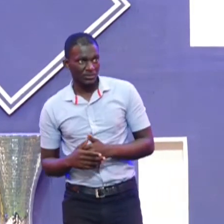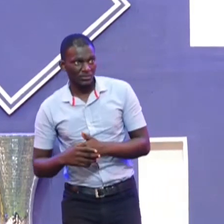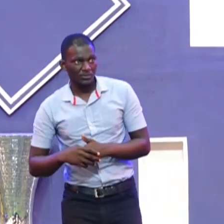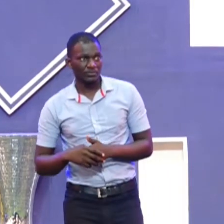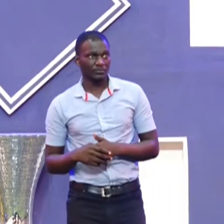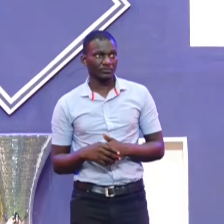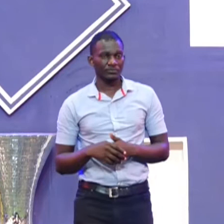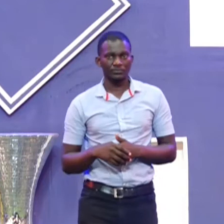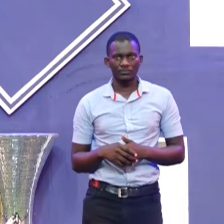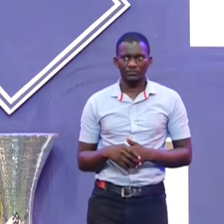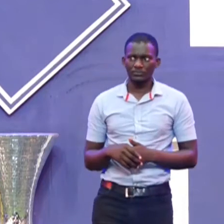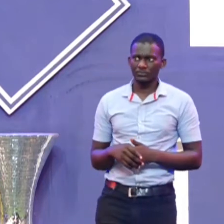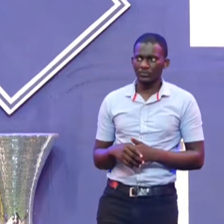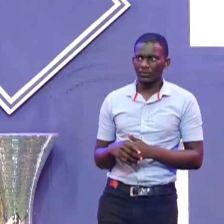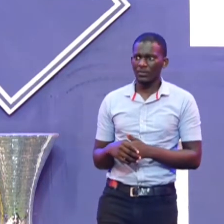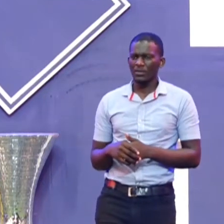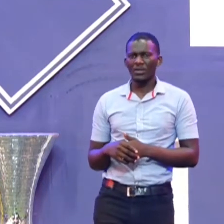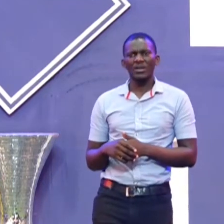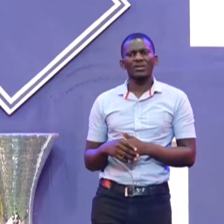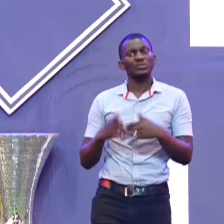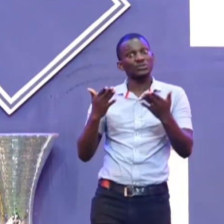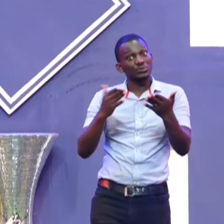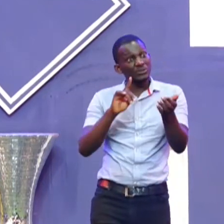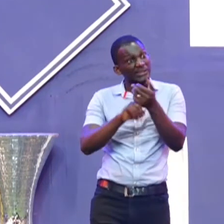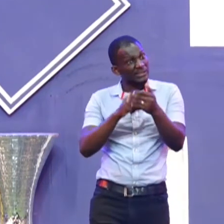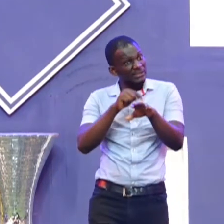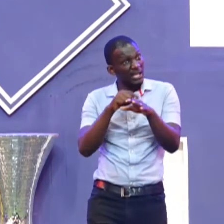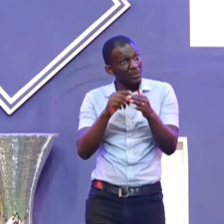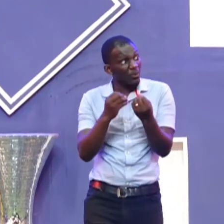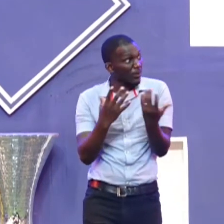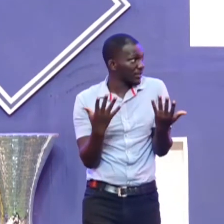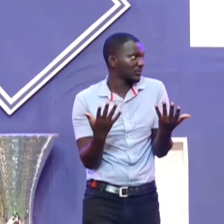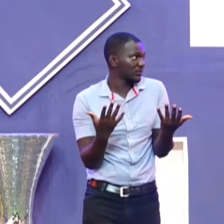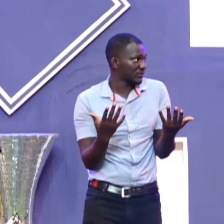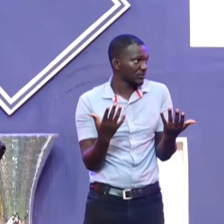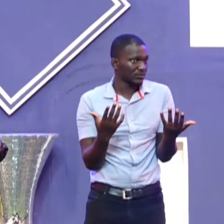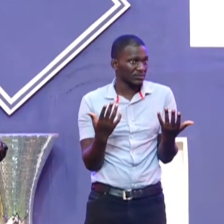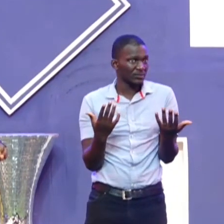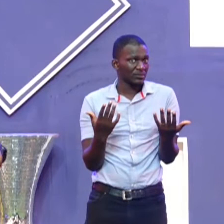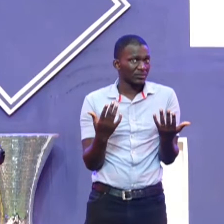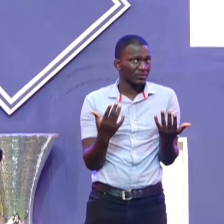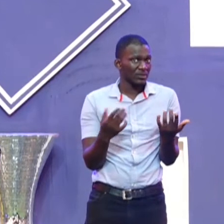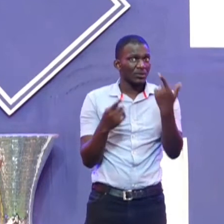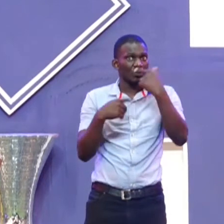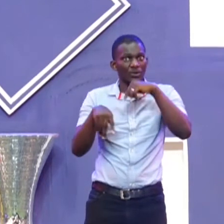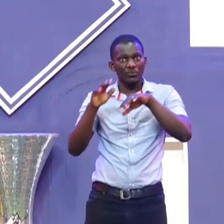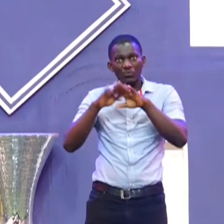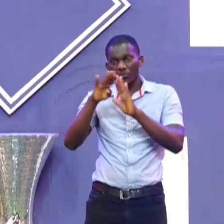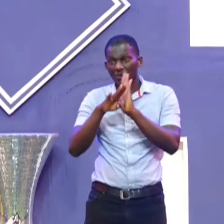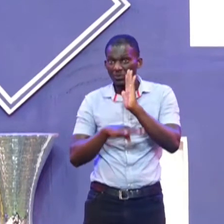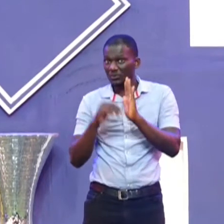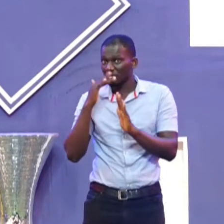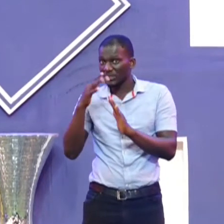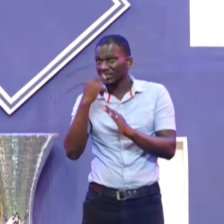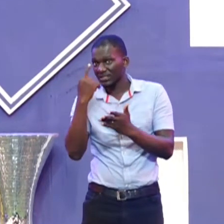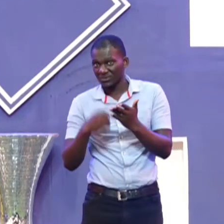in the presence we kulira banga lyenkana chi what time do you always redeem tubadde program nga tuogera ne tugamba as